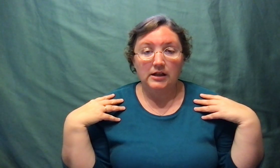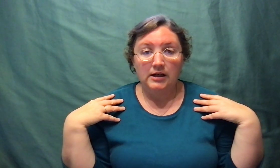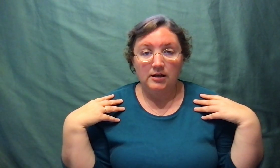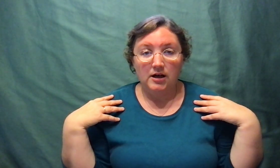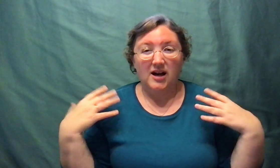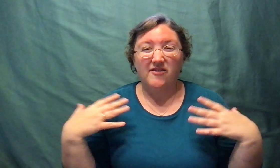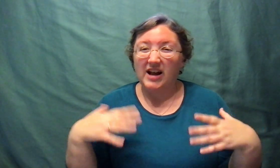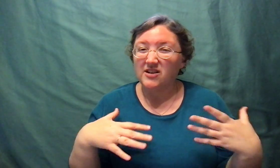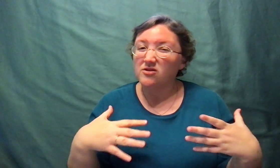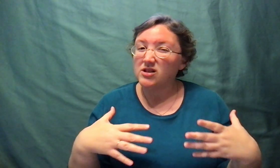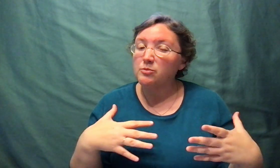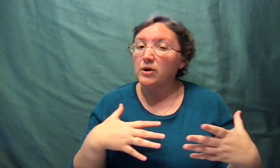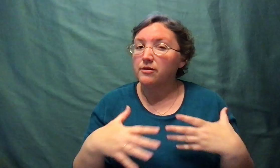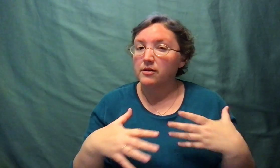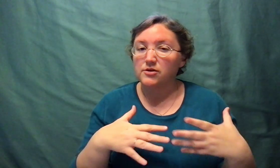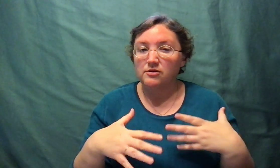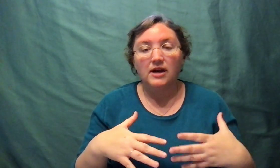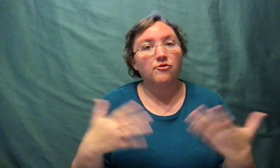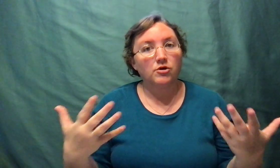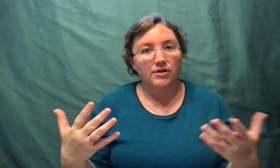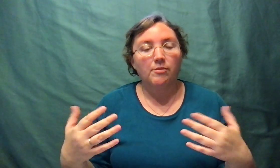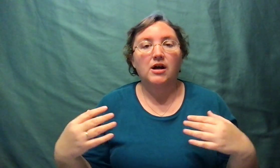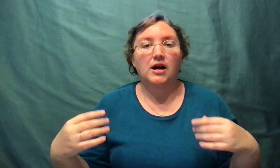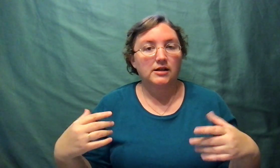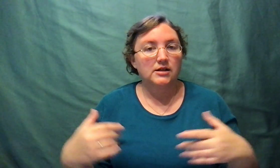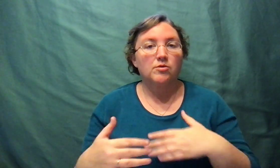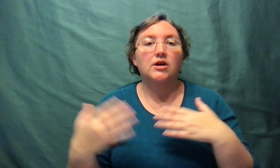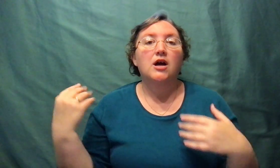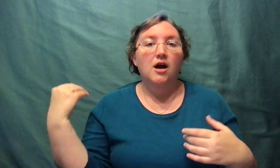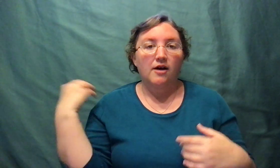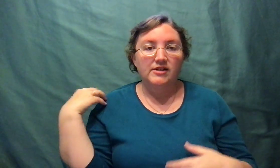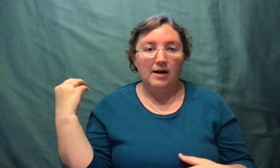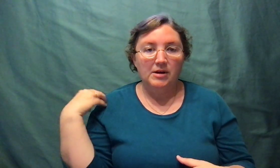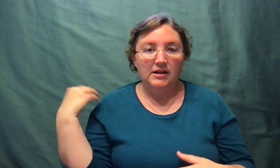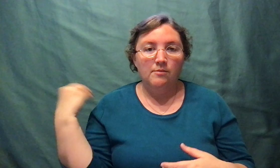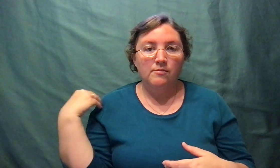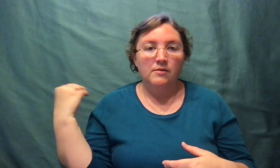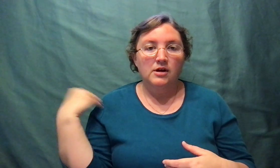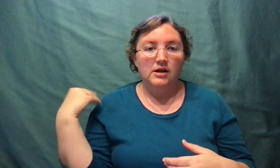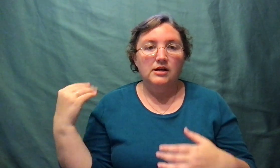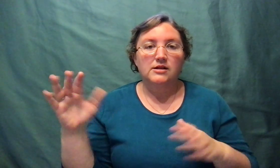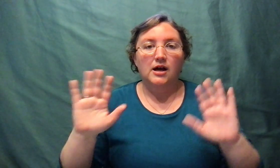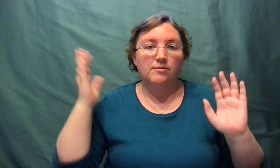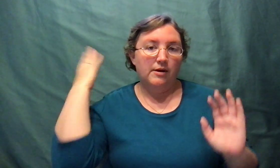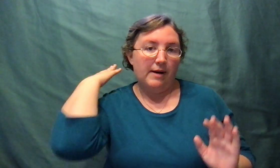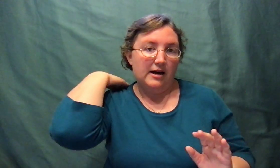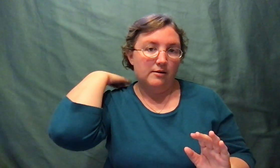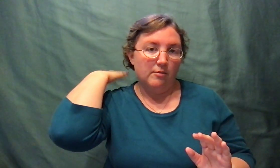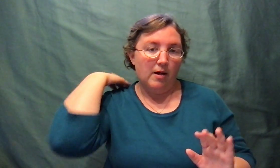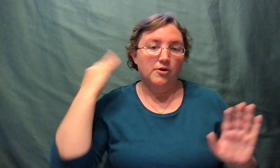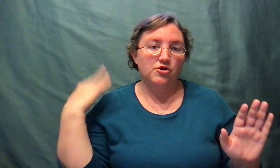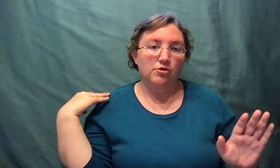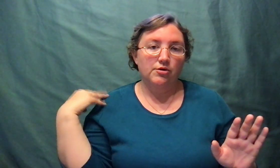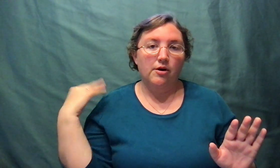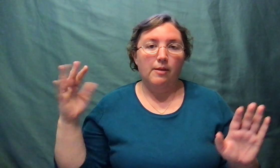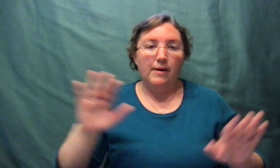Physically, I haven't had to do this with the students I've worked with, but I can see it working, of tapping them in time, patting them on the shoulder or on the back